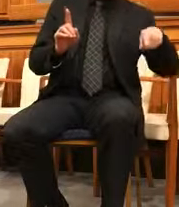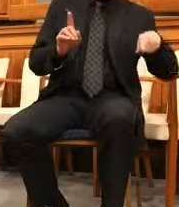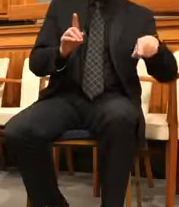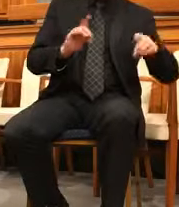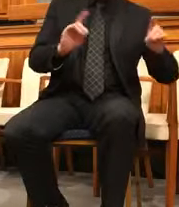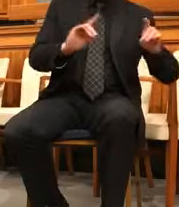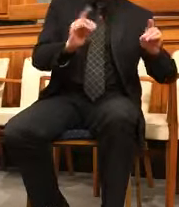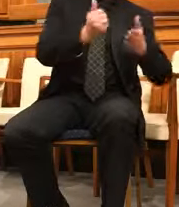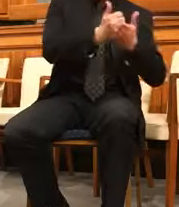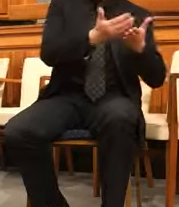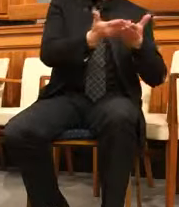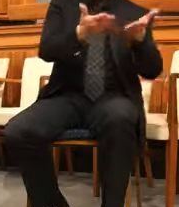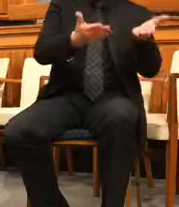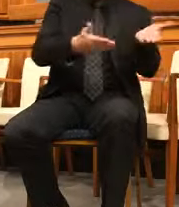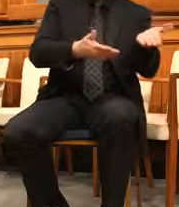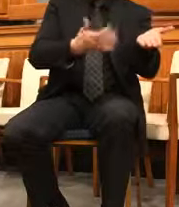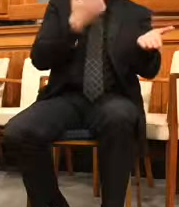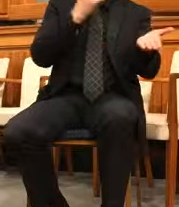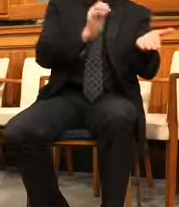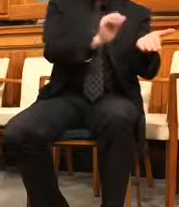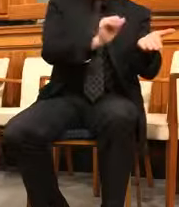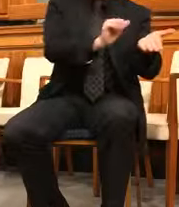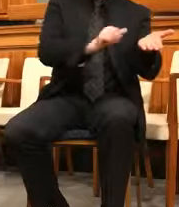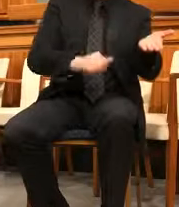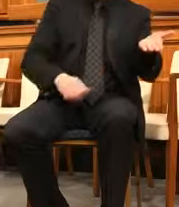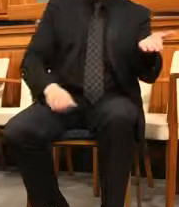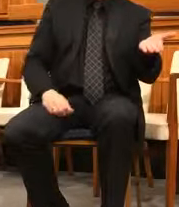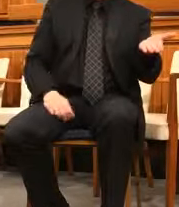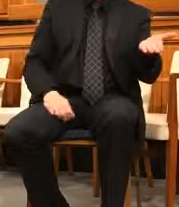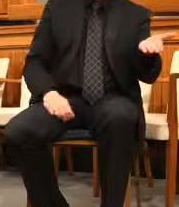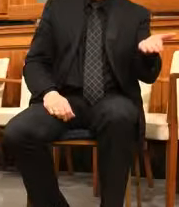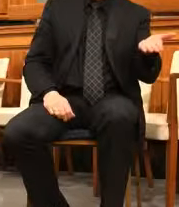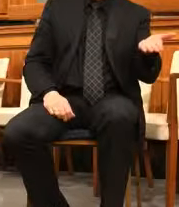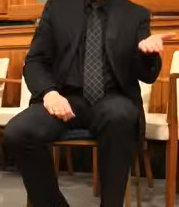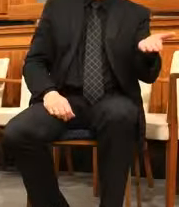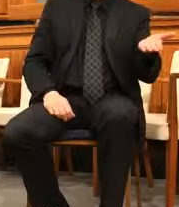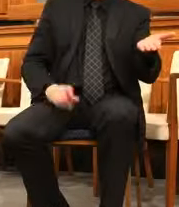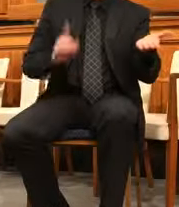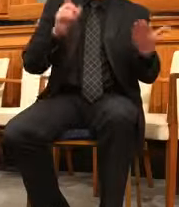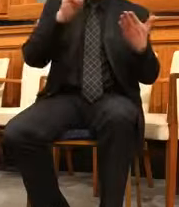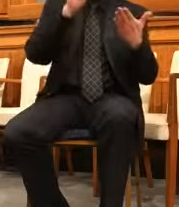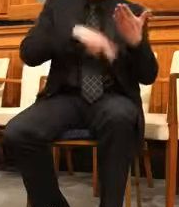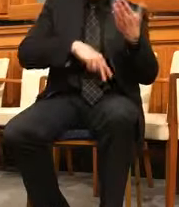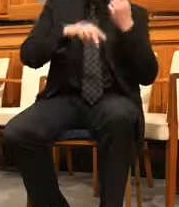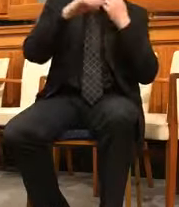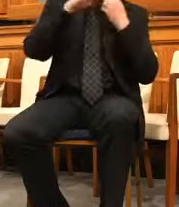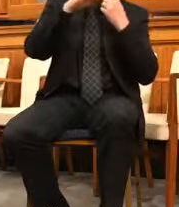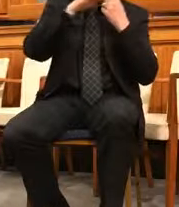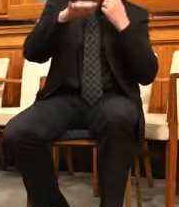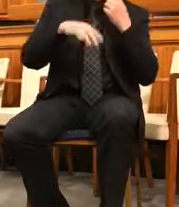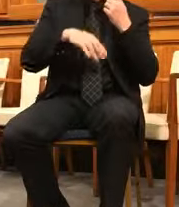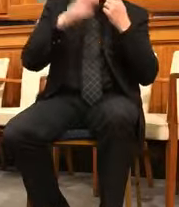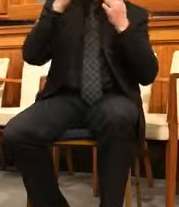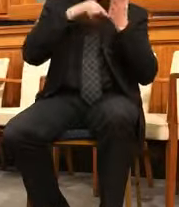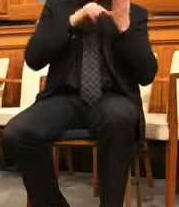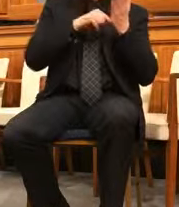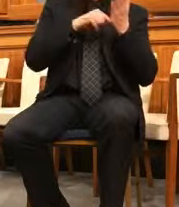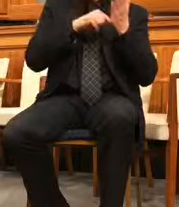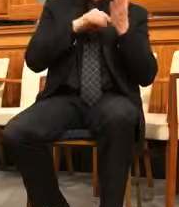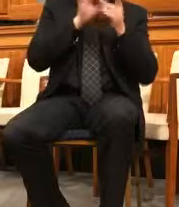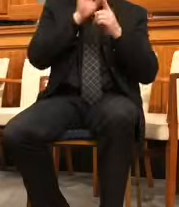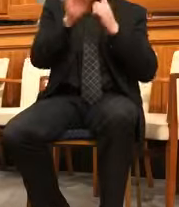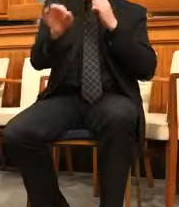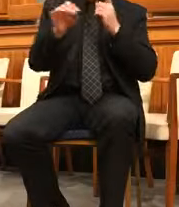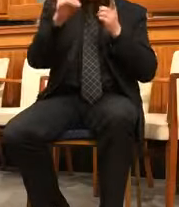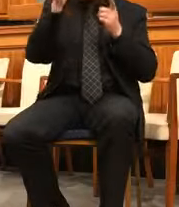Of course, even before he came, the prophets saw it. That most famous passage in Isaiah